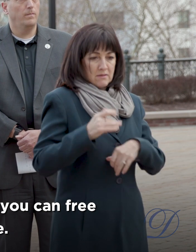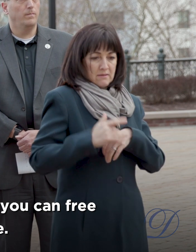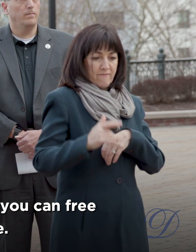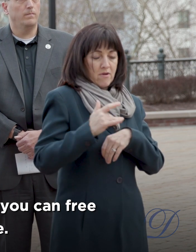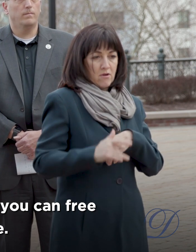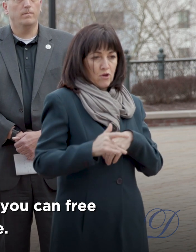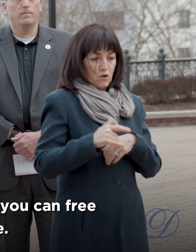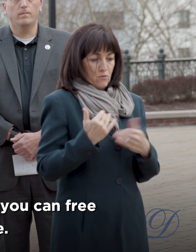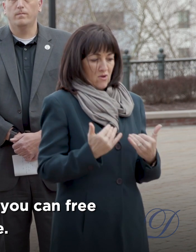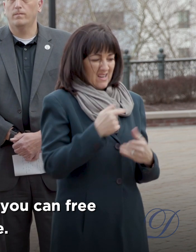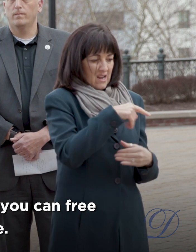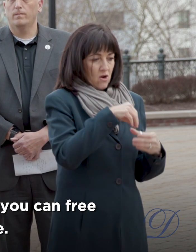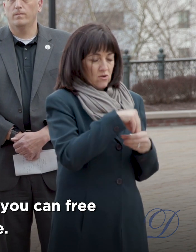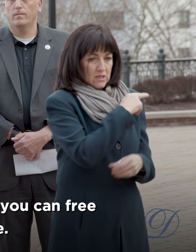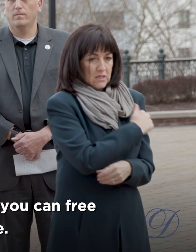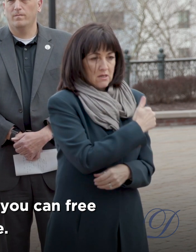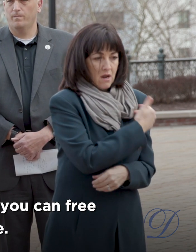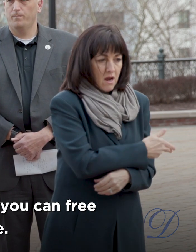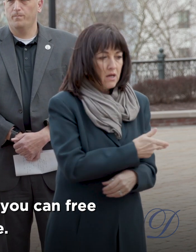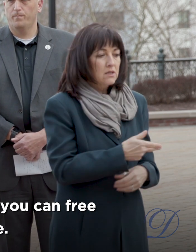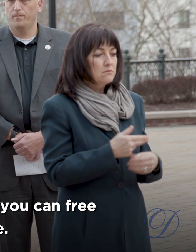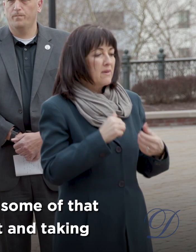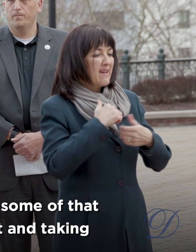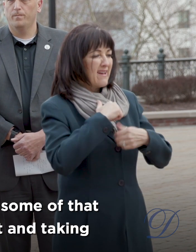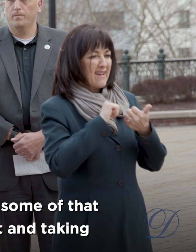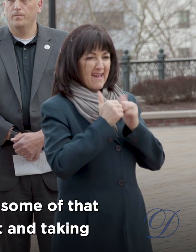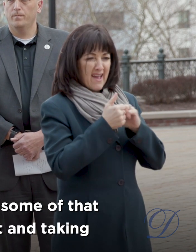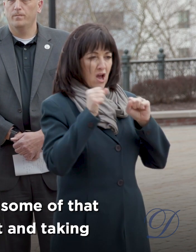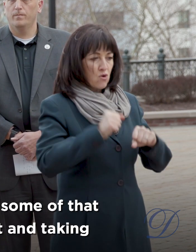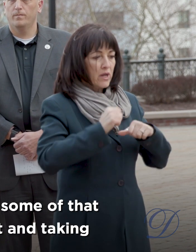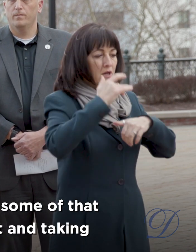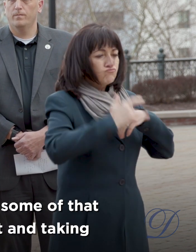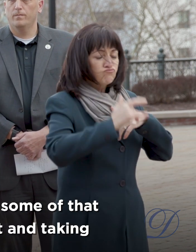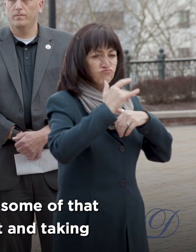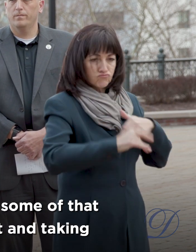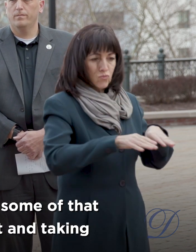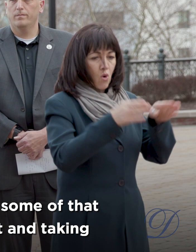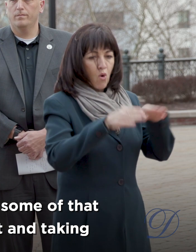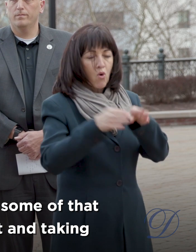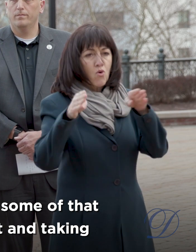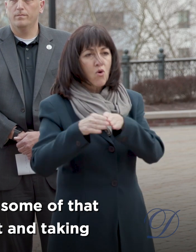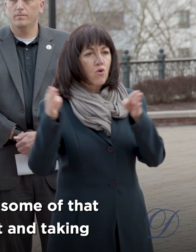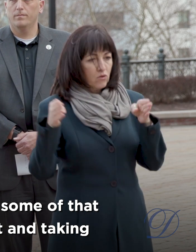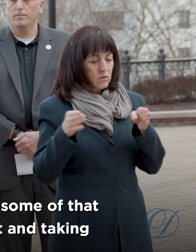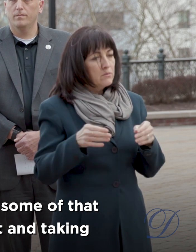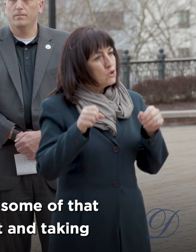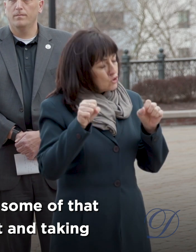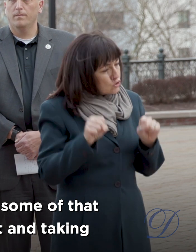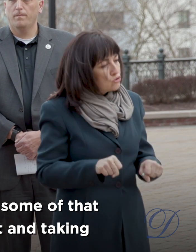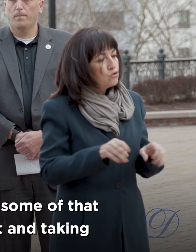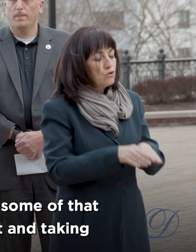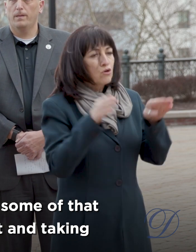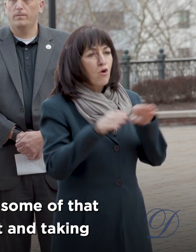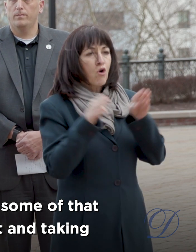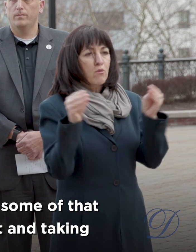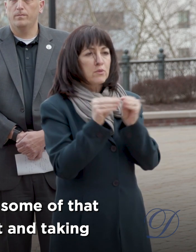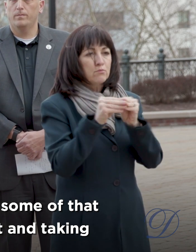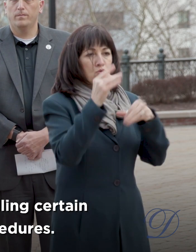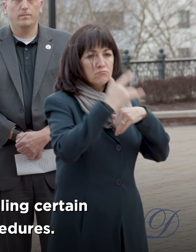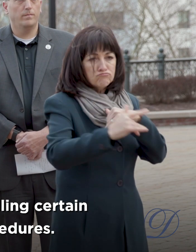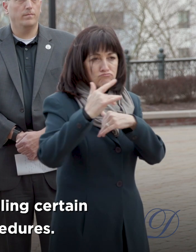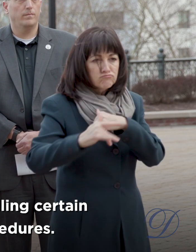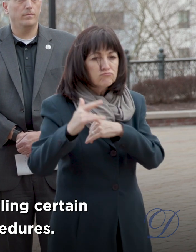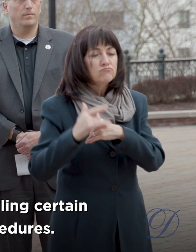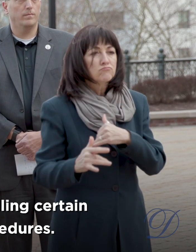the hospitals and how much you can free up or make available. They have the ability to free up some of that capacity, and they're looking at